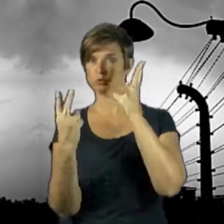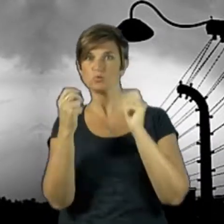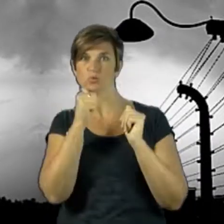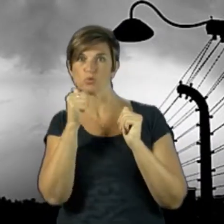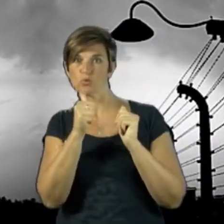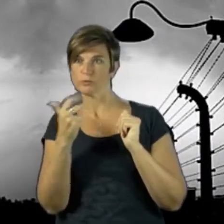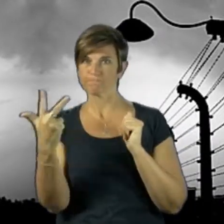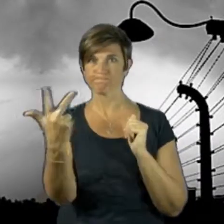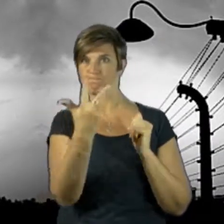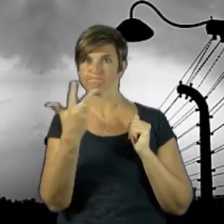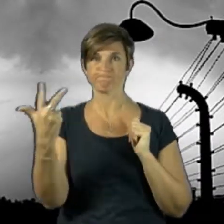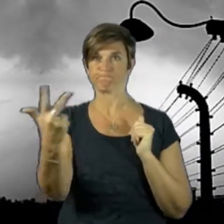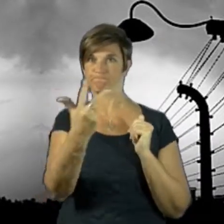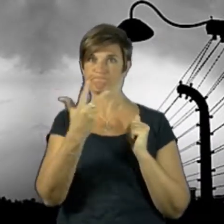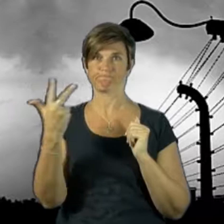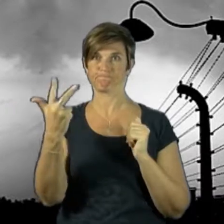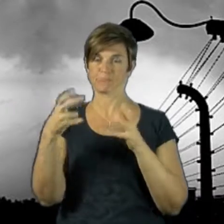mother and daughters.